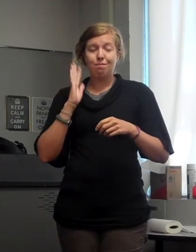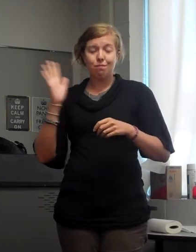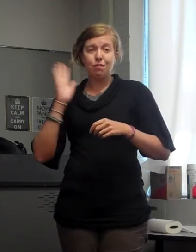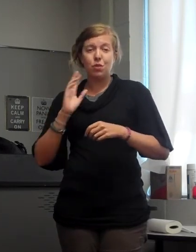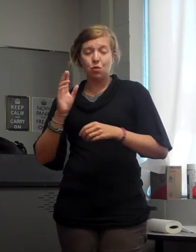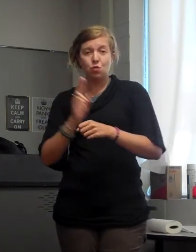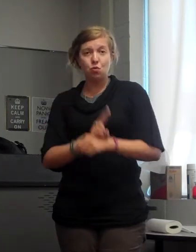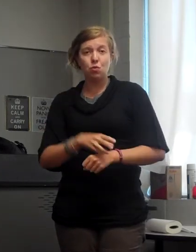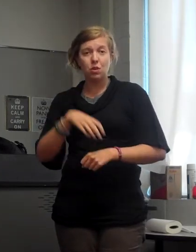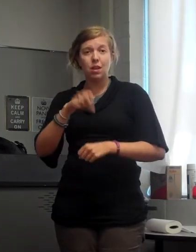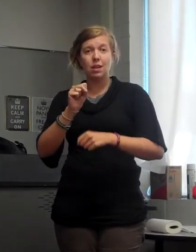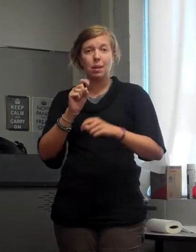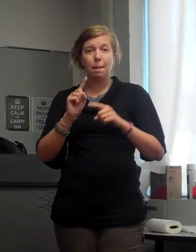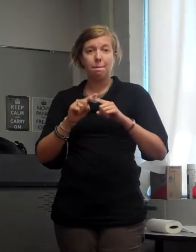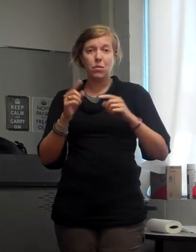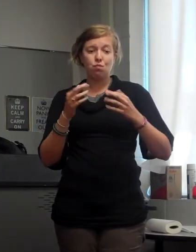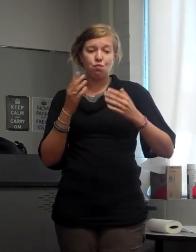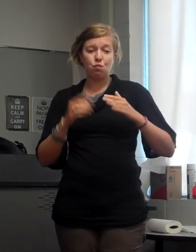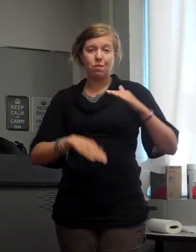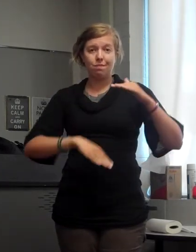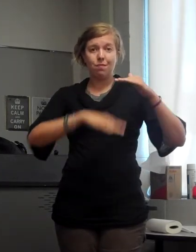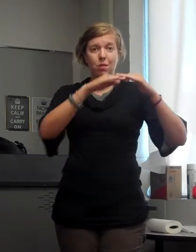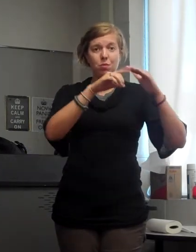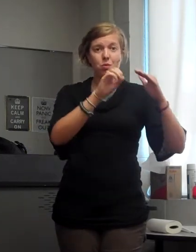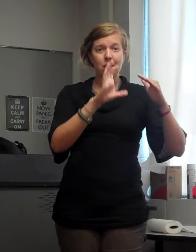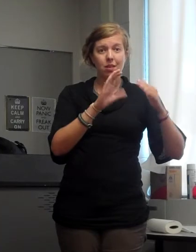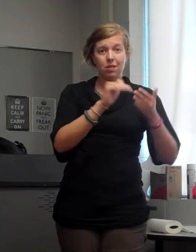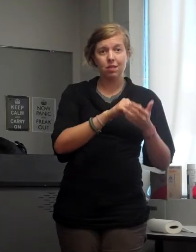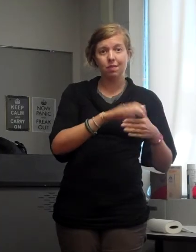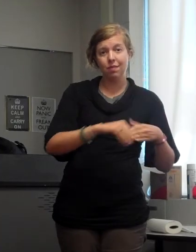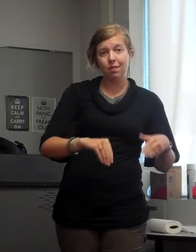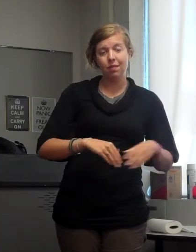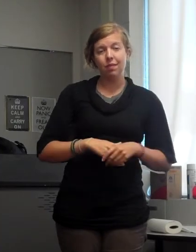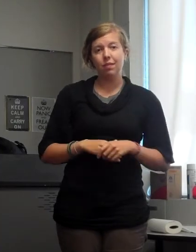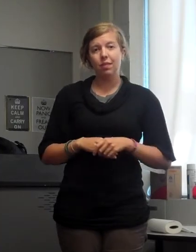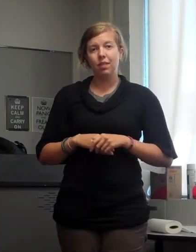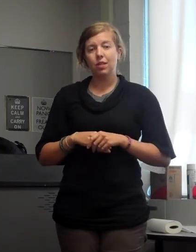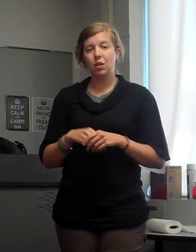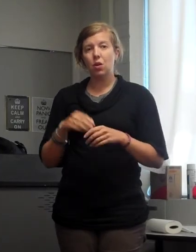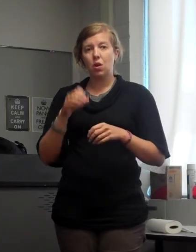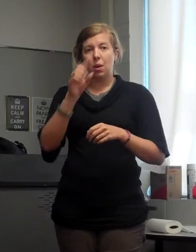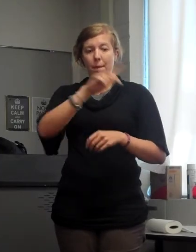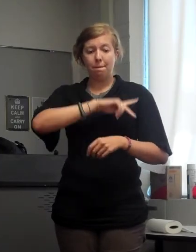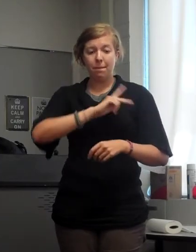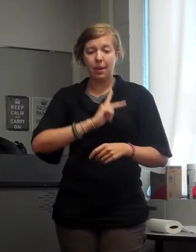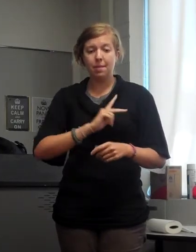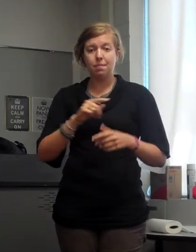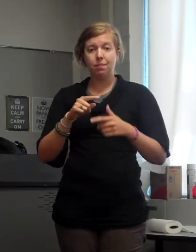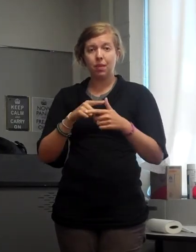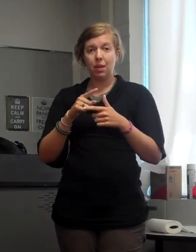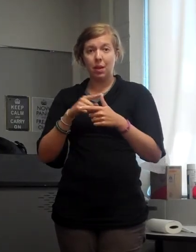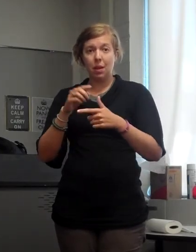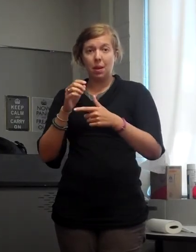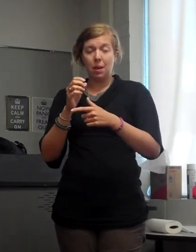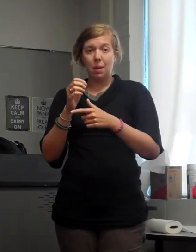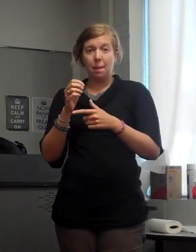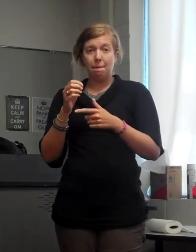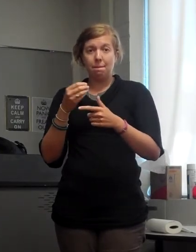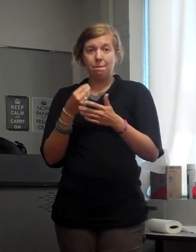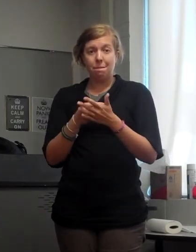reason. All right, so you make your budget. You make your budget. Then you've got to get $1,000. You got to put $1,000 in the bank. Okay. Then what's your